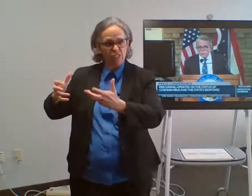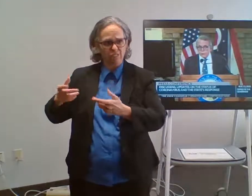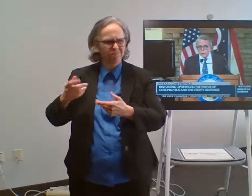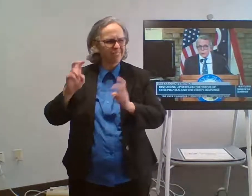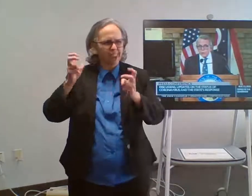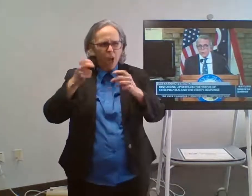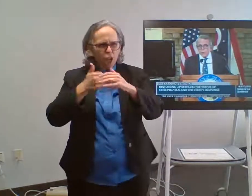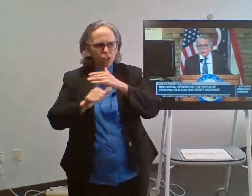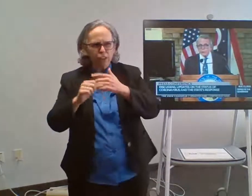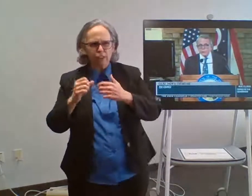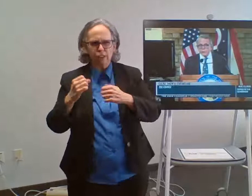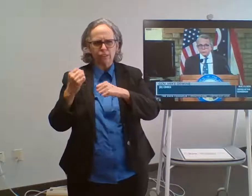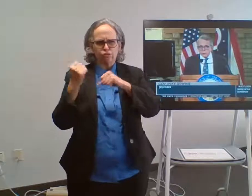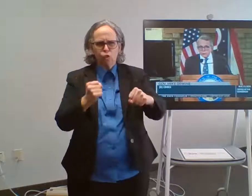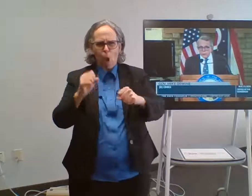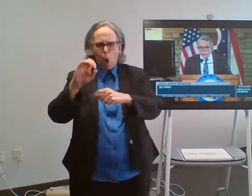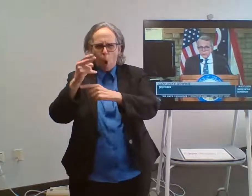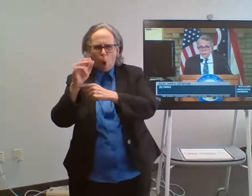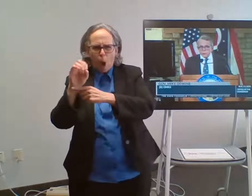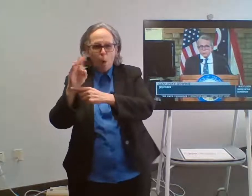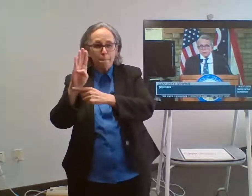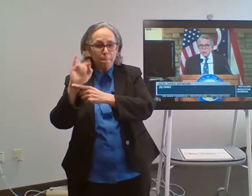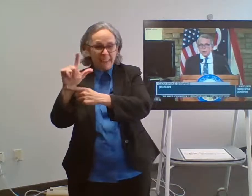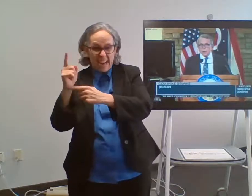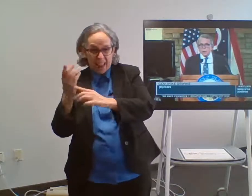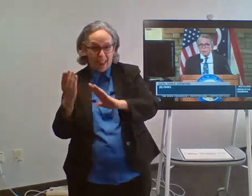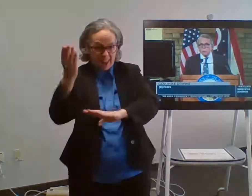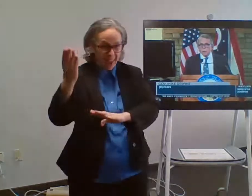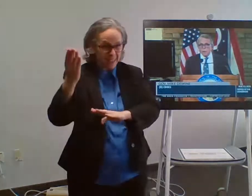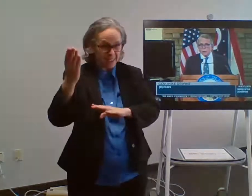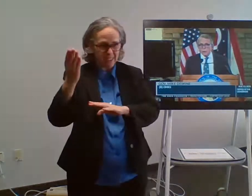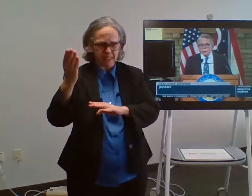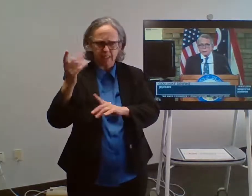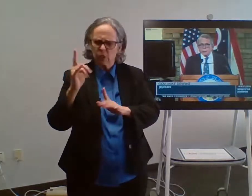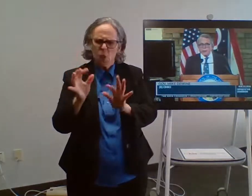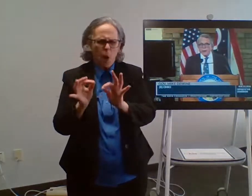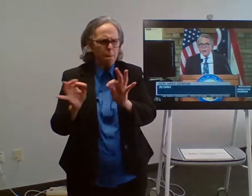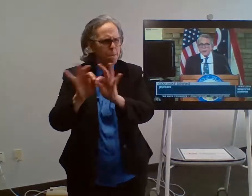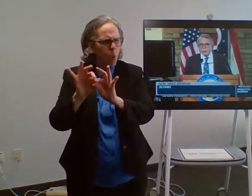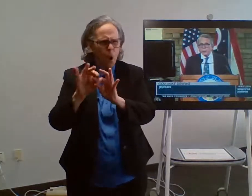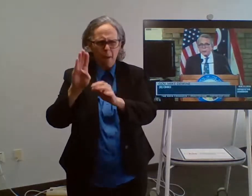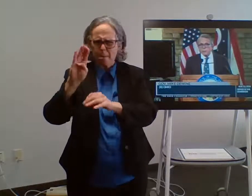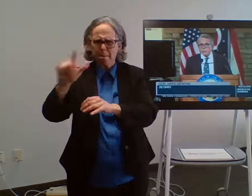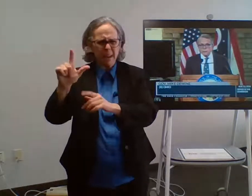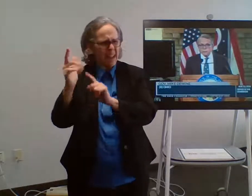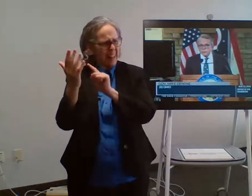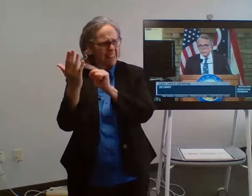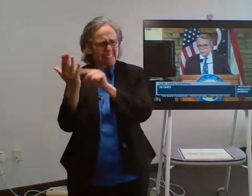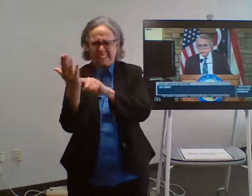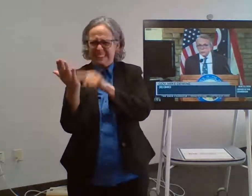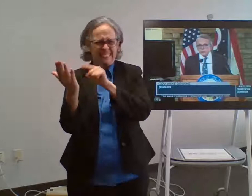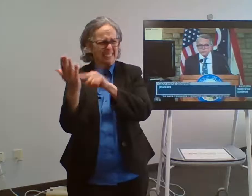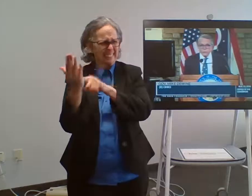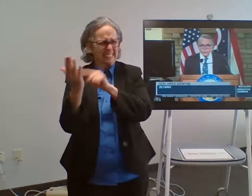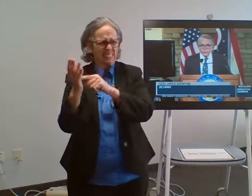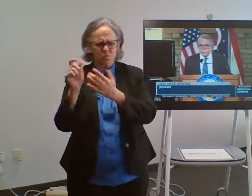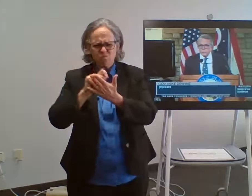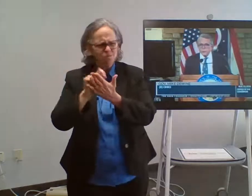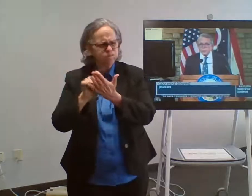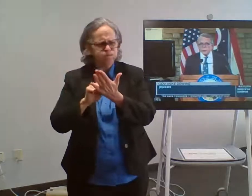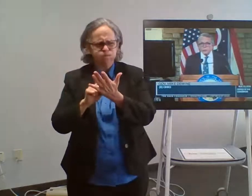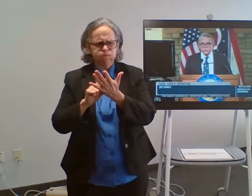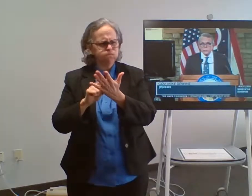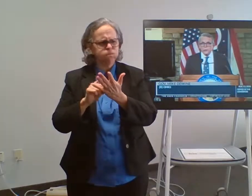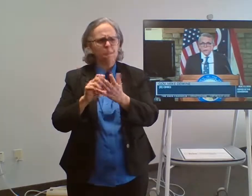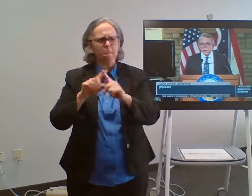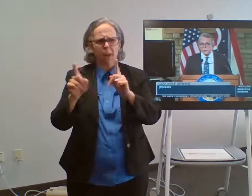bill. It doesn't get written about a lot, but it is something that I believe every chief of police, at least